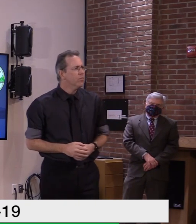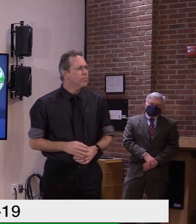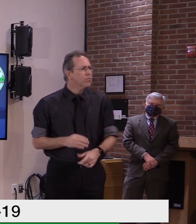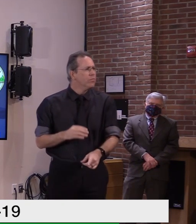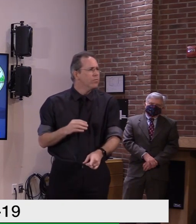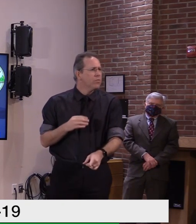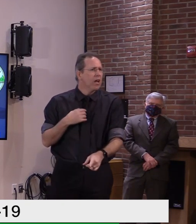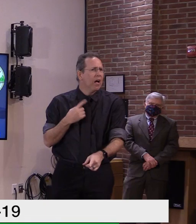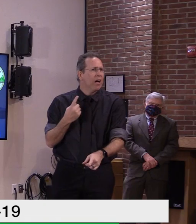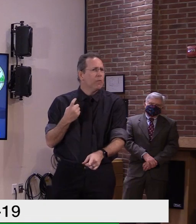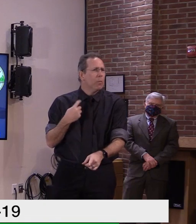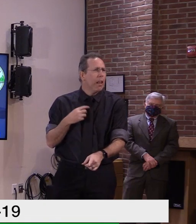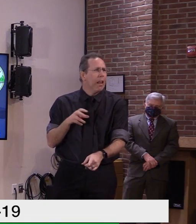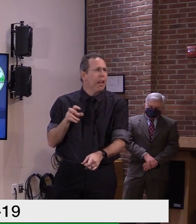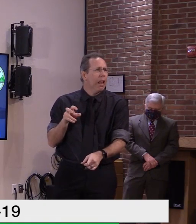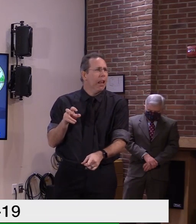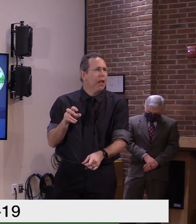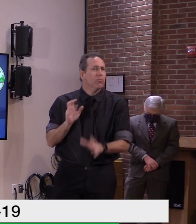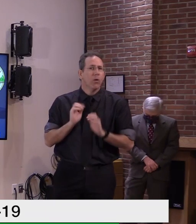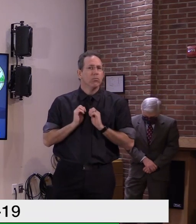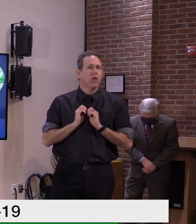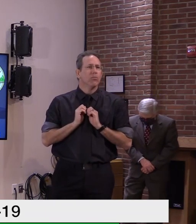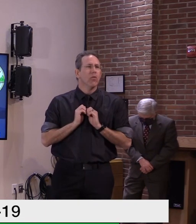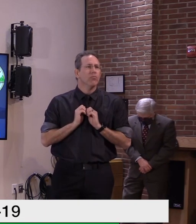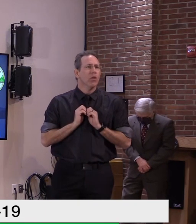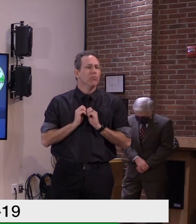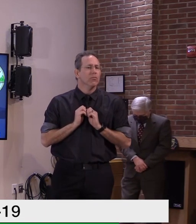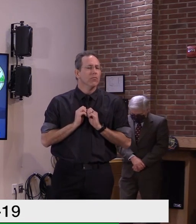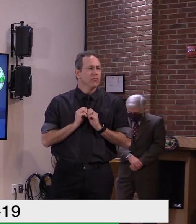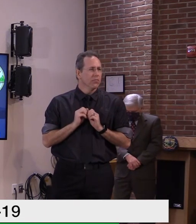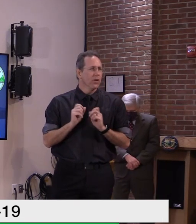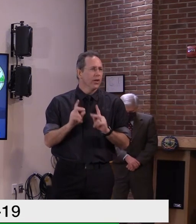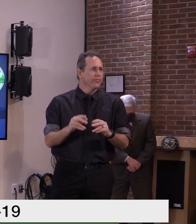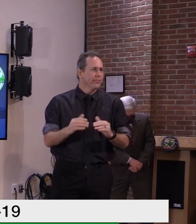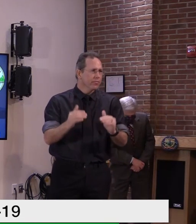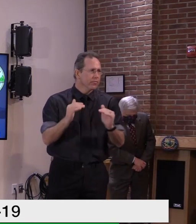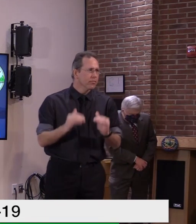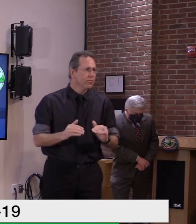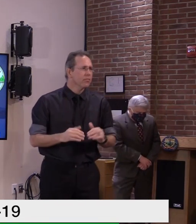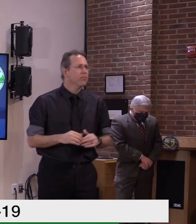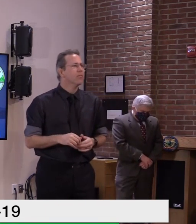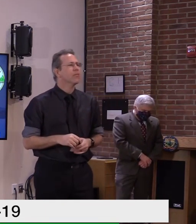If that's possible, yes, thank you. John, VPR.